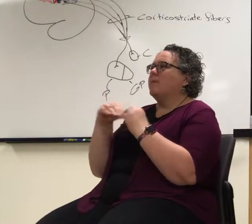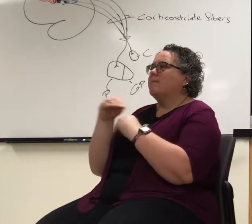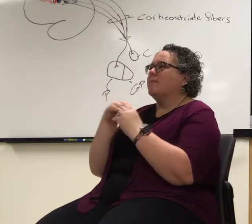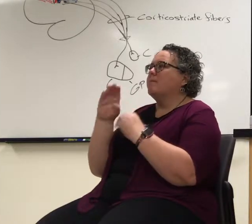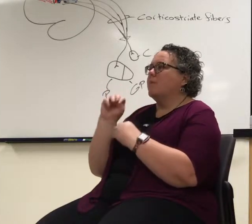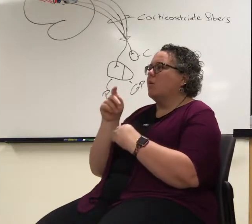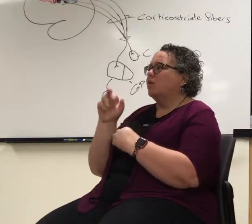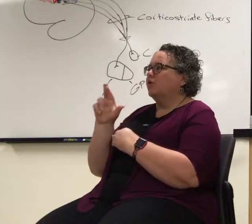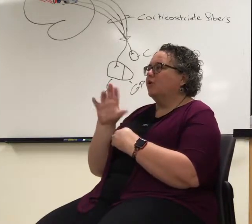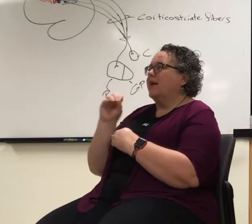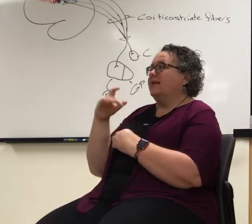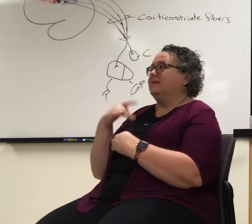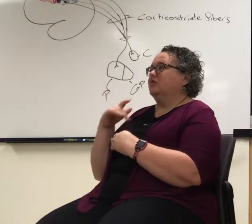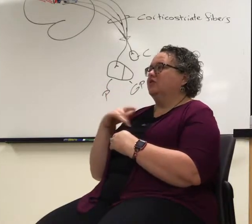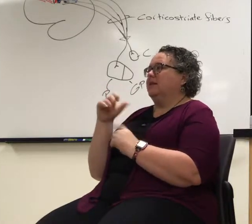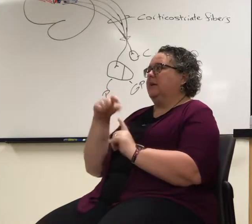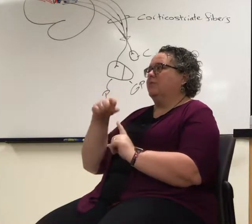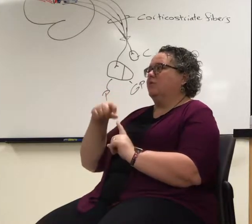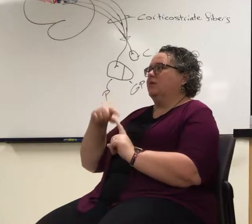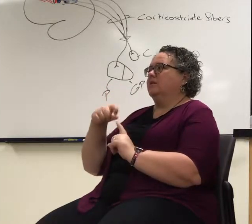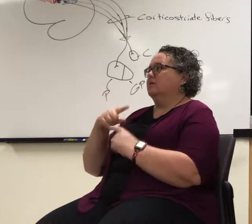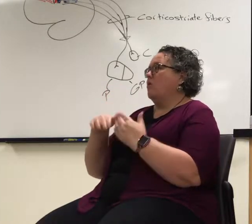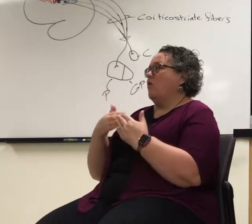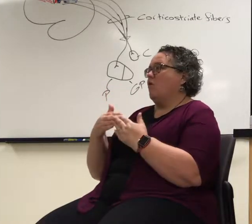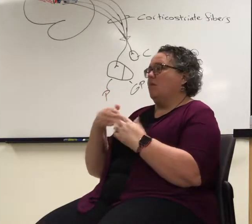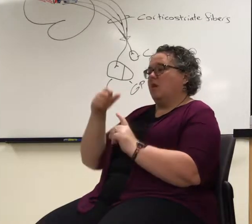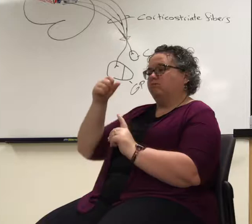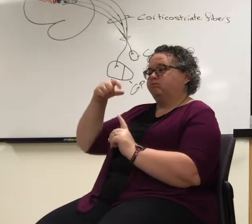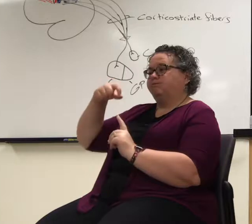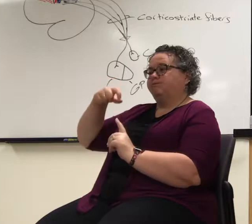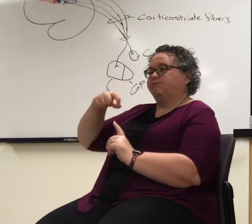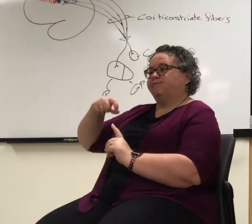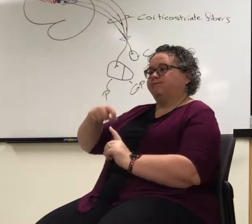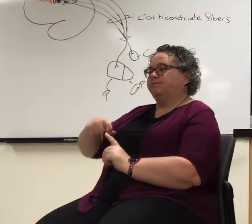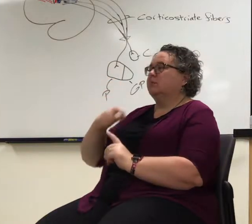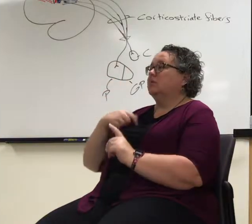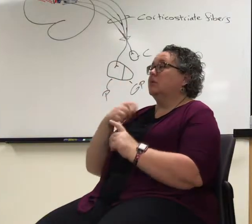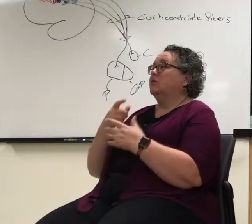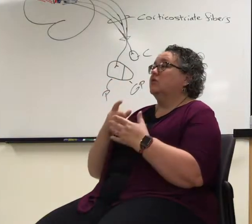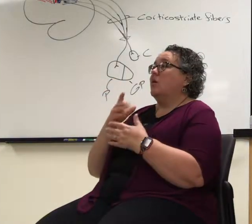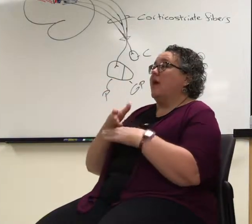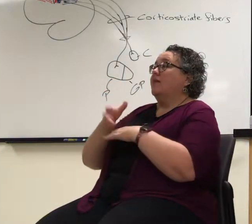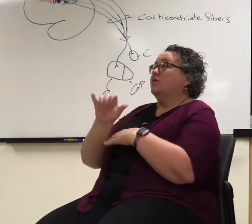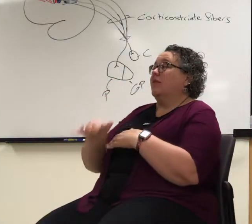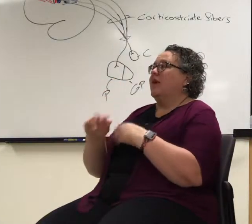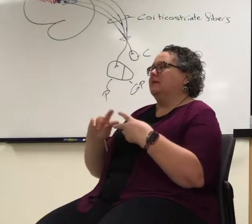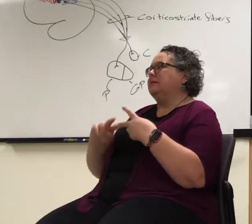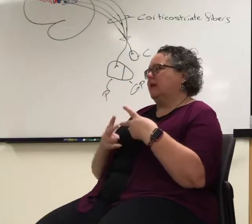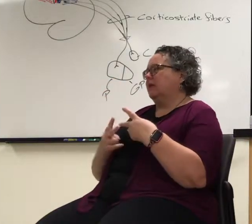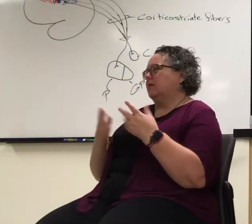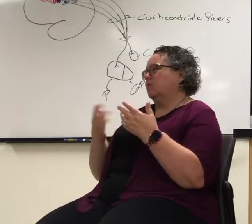sensory input. Okay. So from there, call it step number 2,